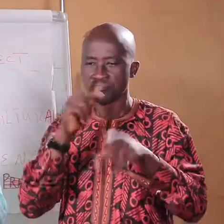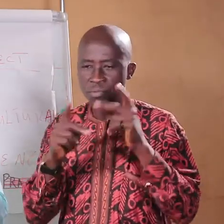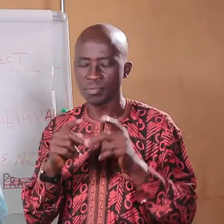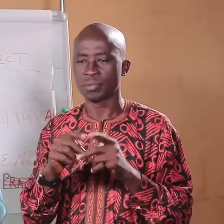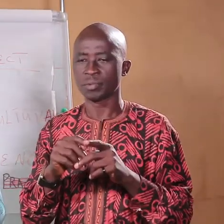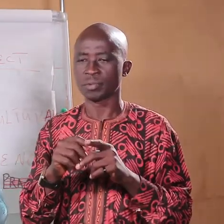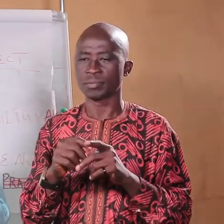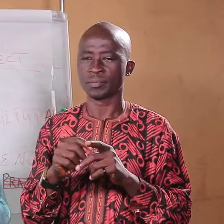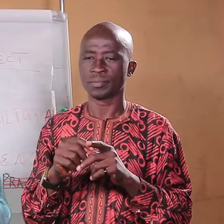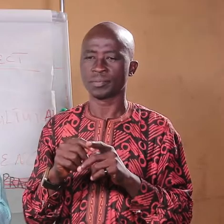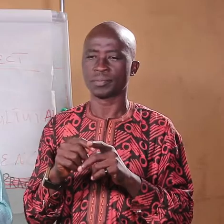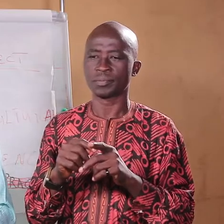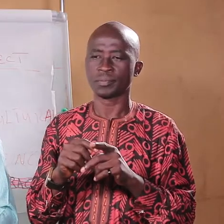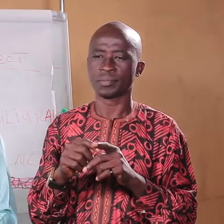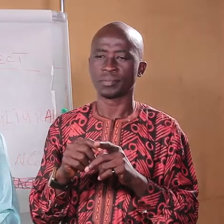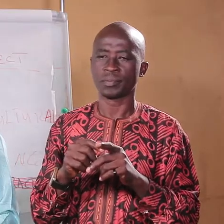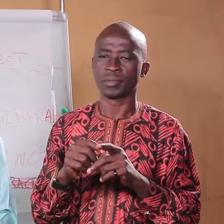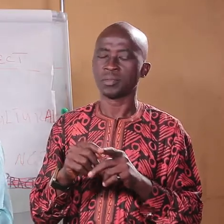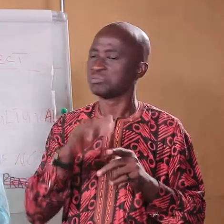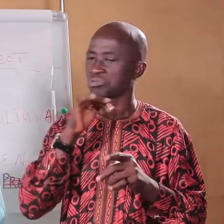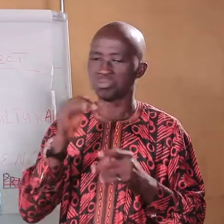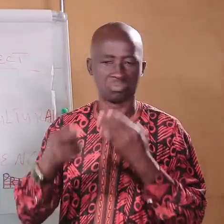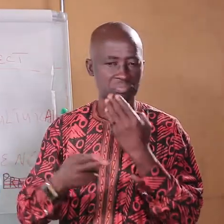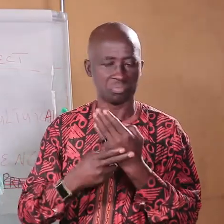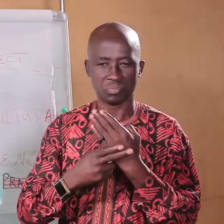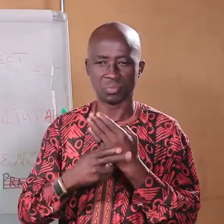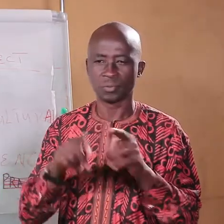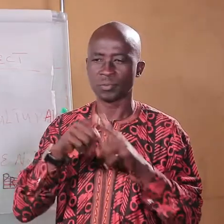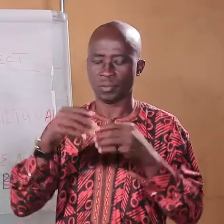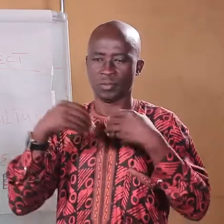are not banks, but